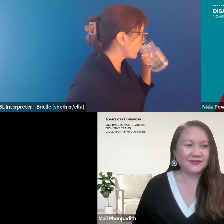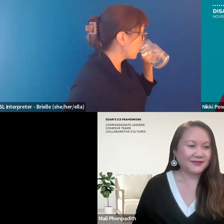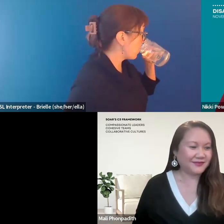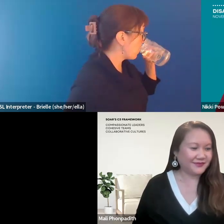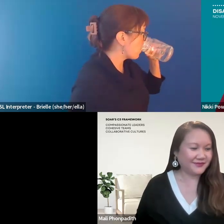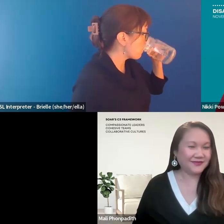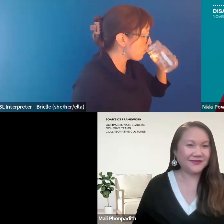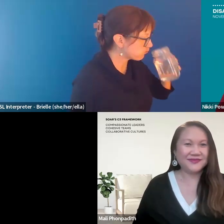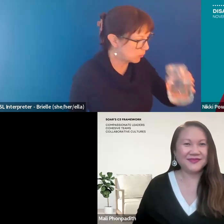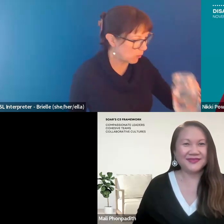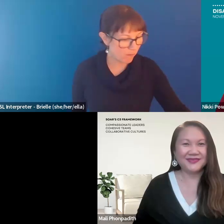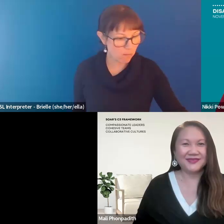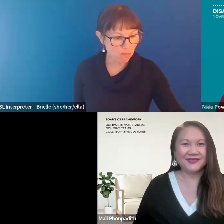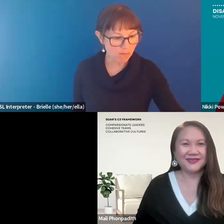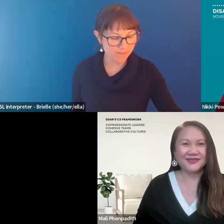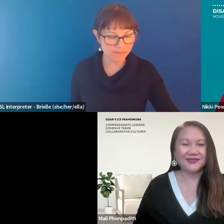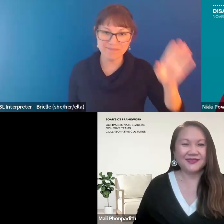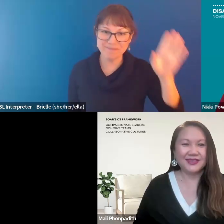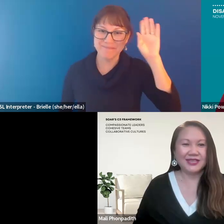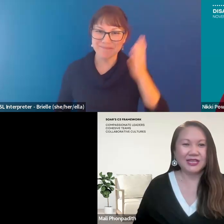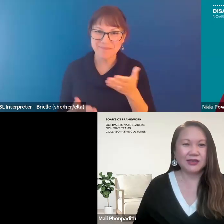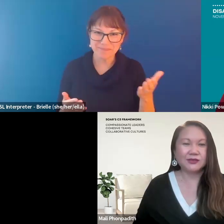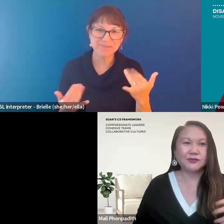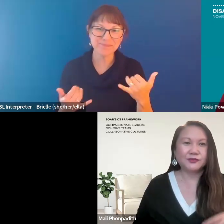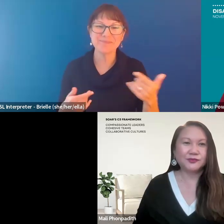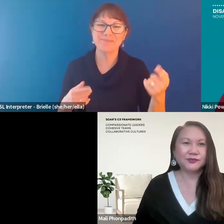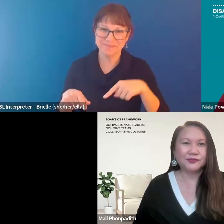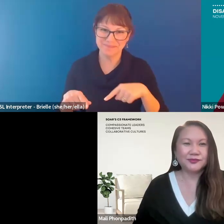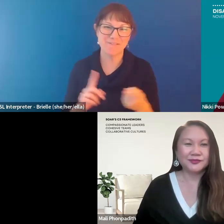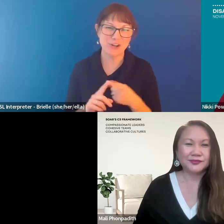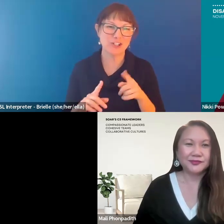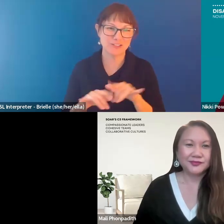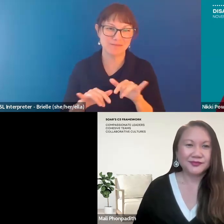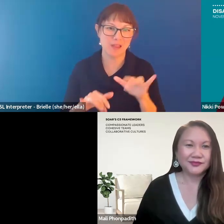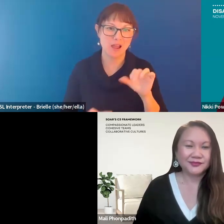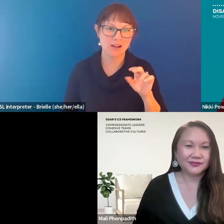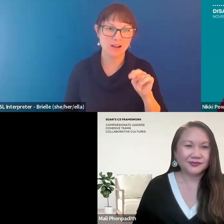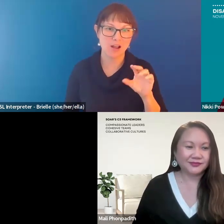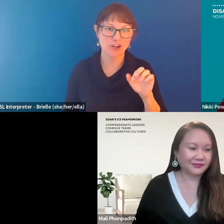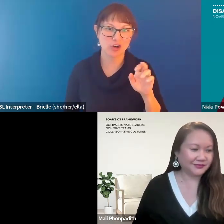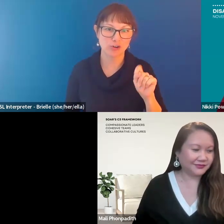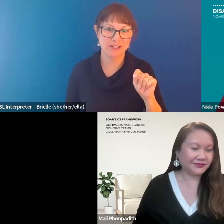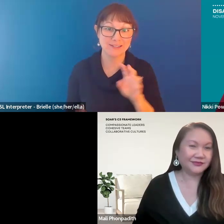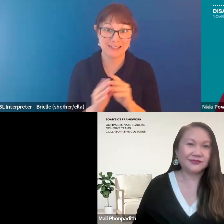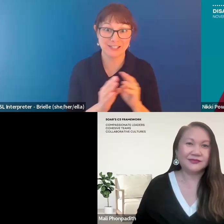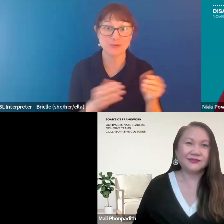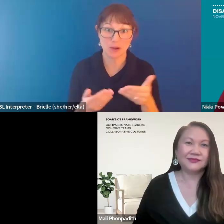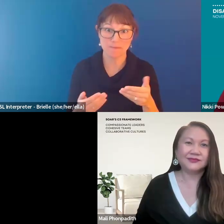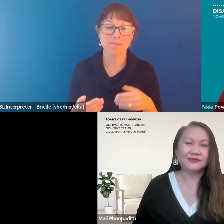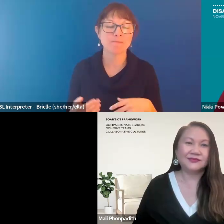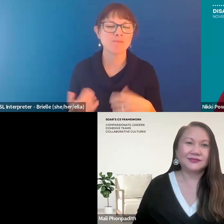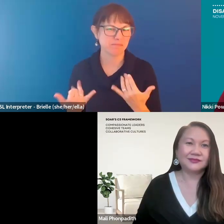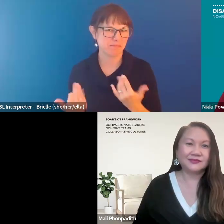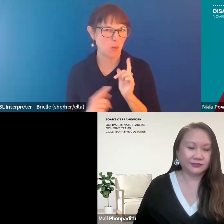Hello, everyone. As you're coming into our first concurrent session, we welcome you, and I am going to give a